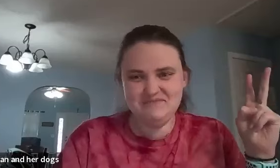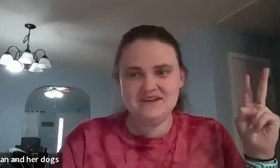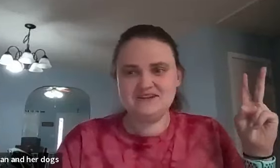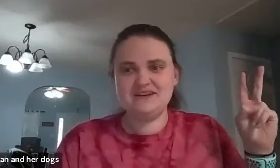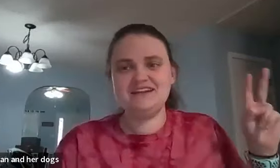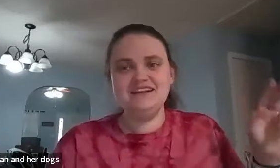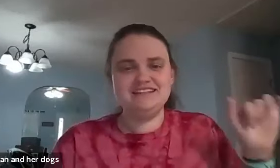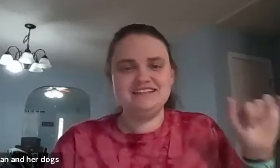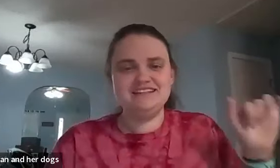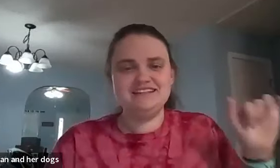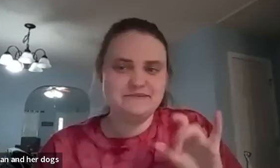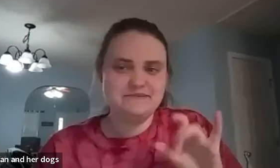to get your numbers and your ABCs down.